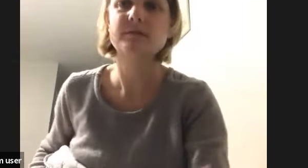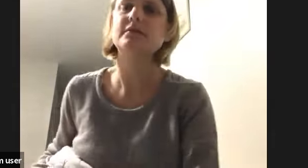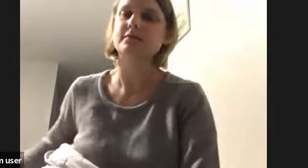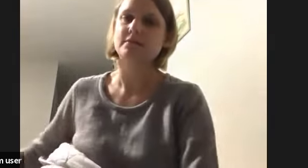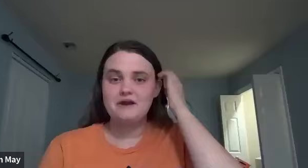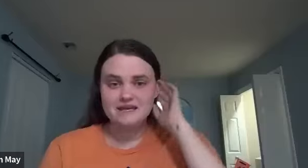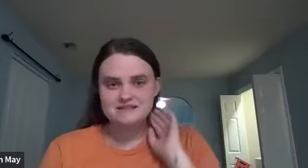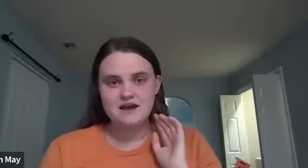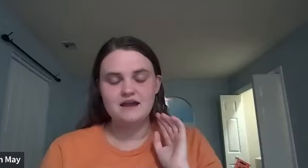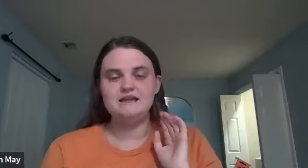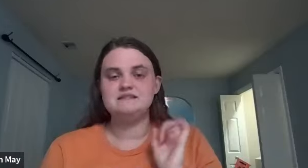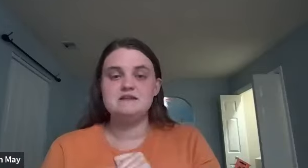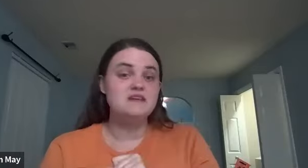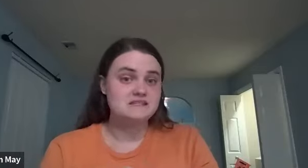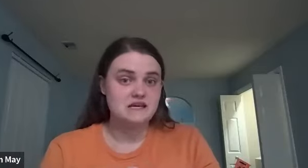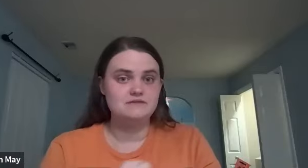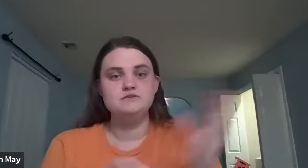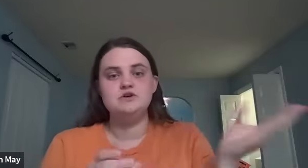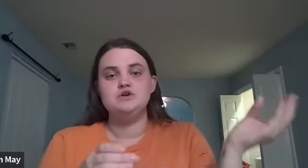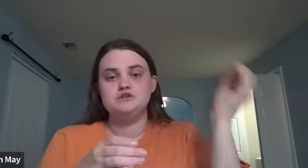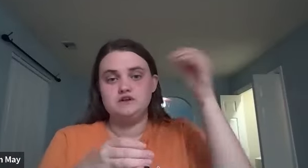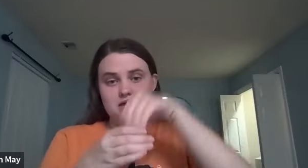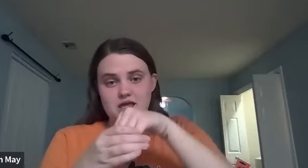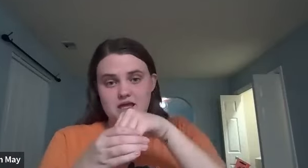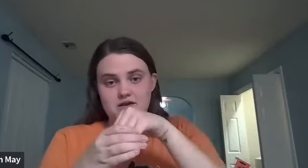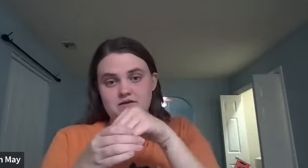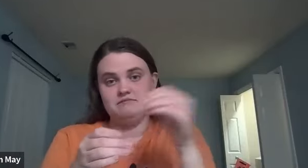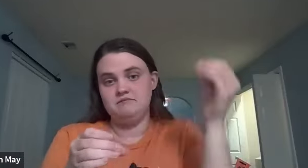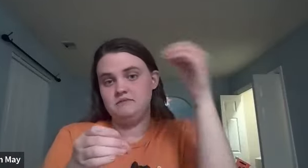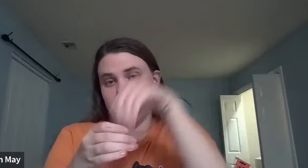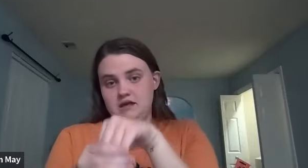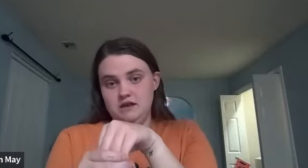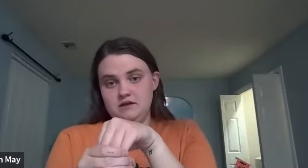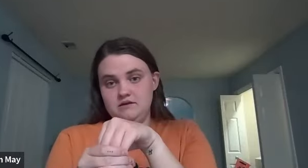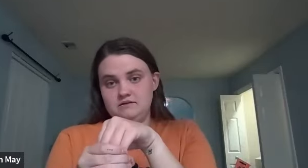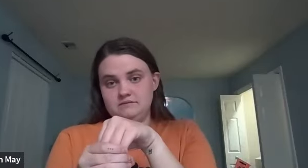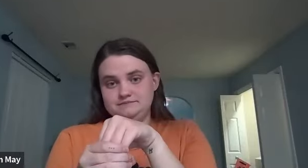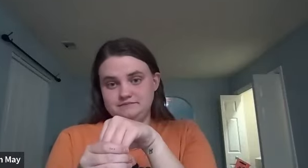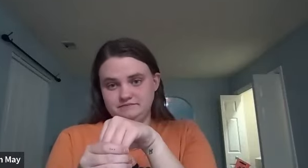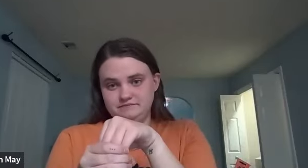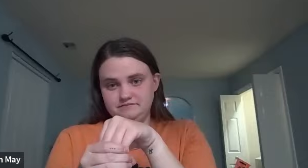So for inside, it's the same thing as in. So in.